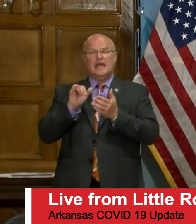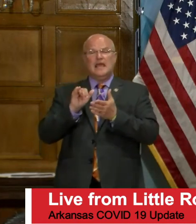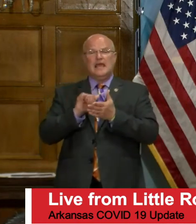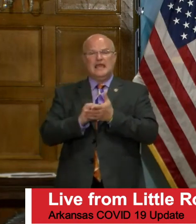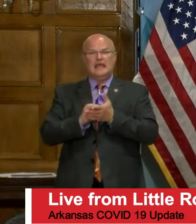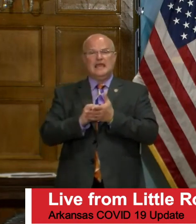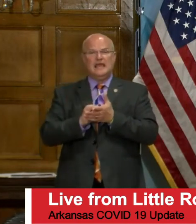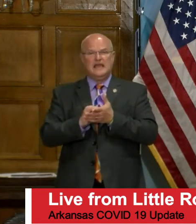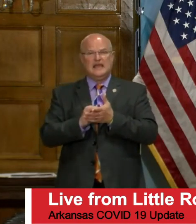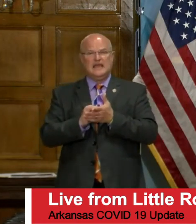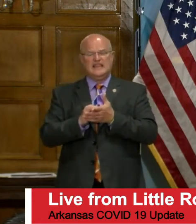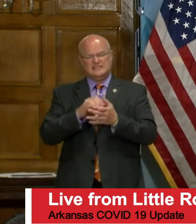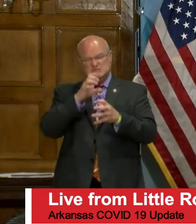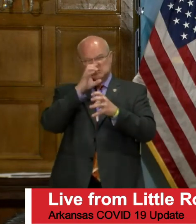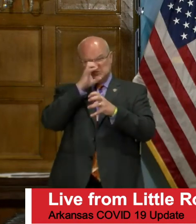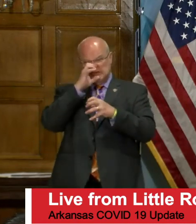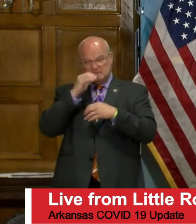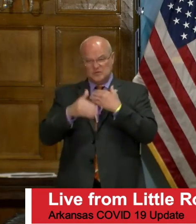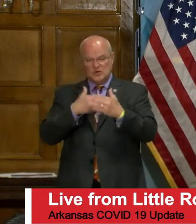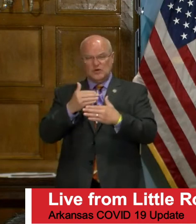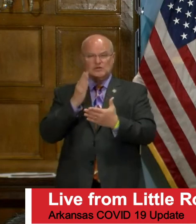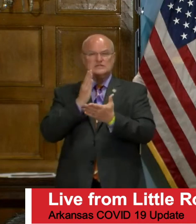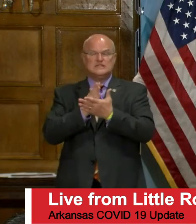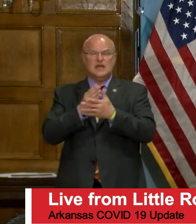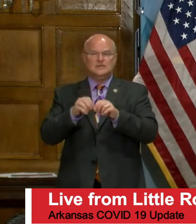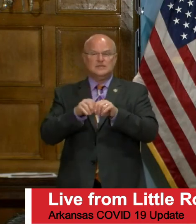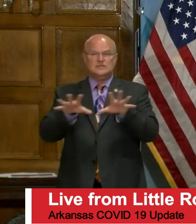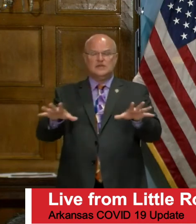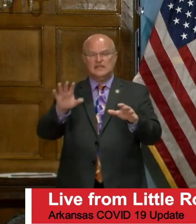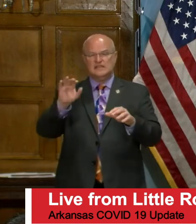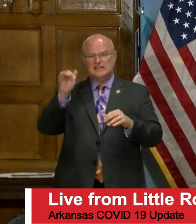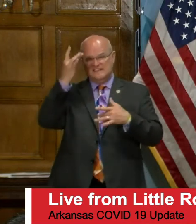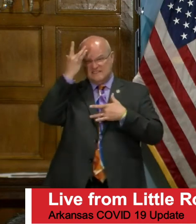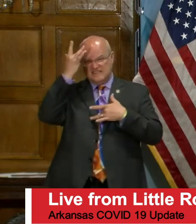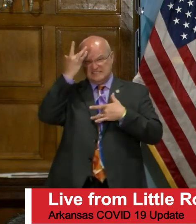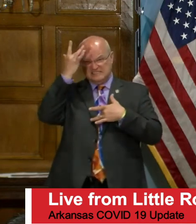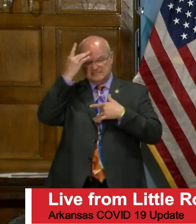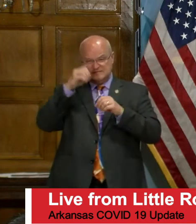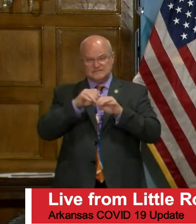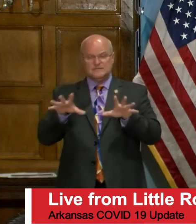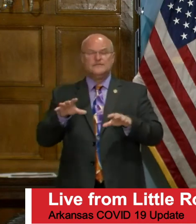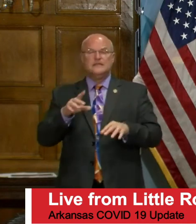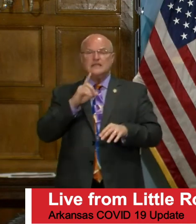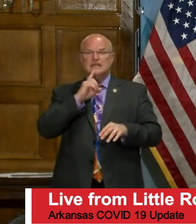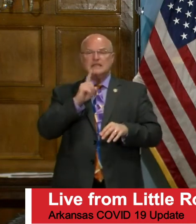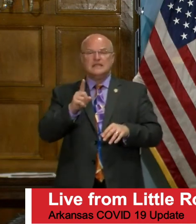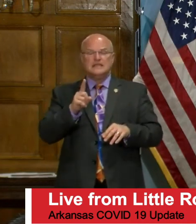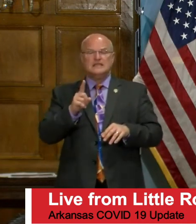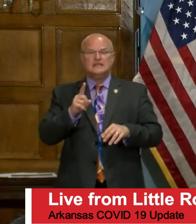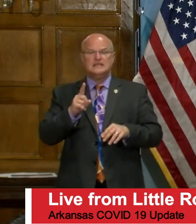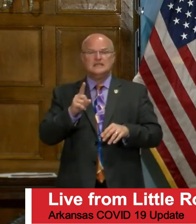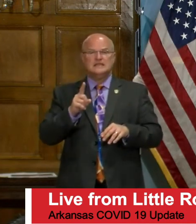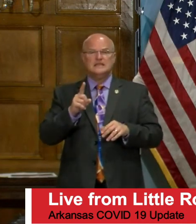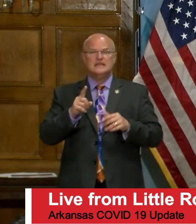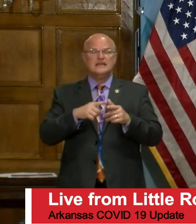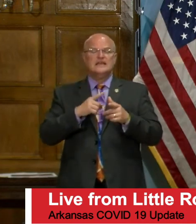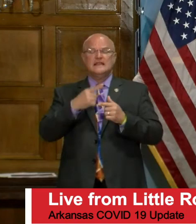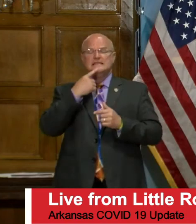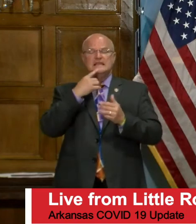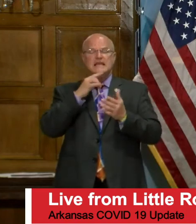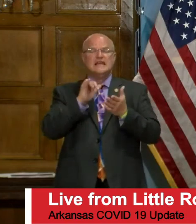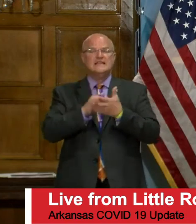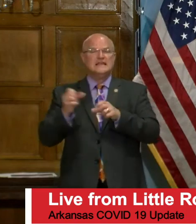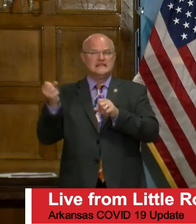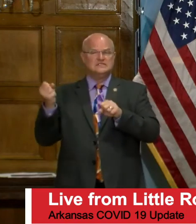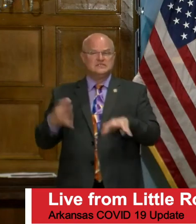dentists have followed strict protocols to stop the spread of infectious diseases. historically, and they say that